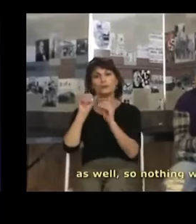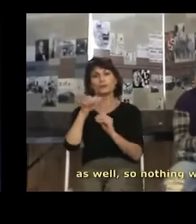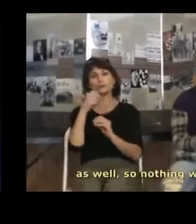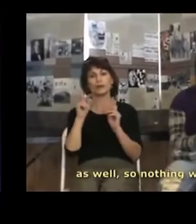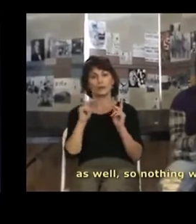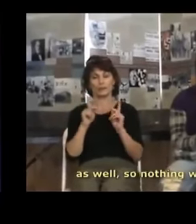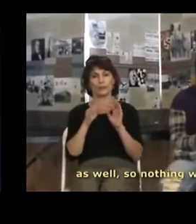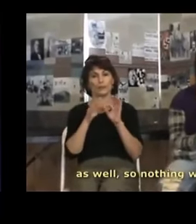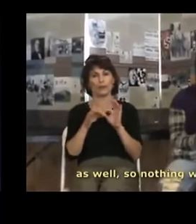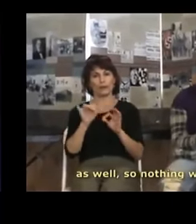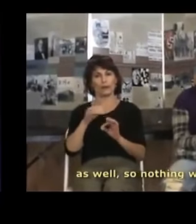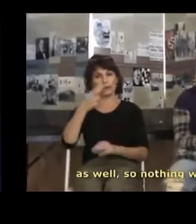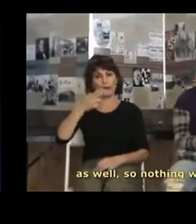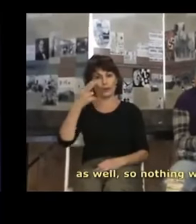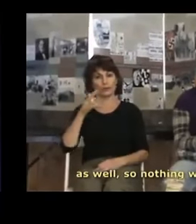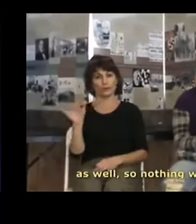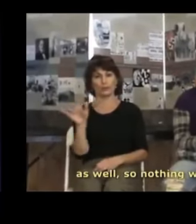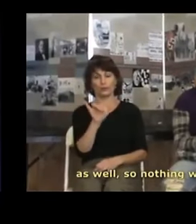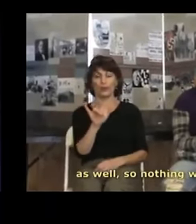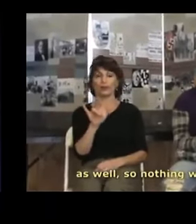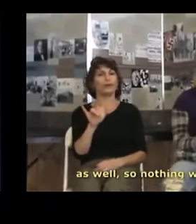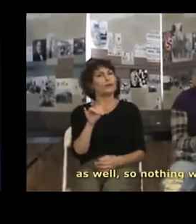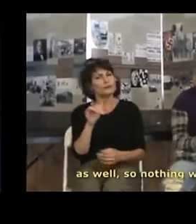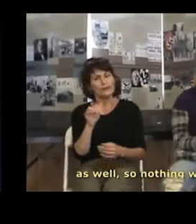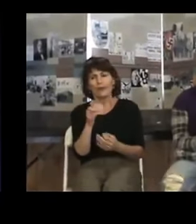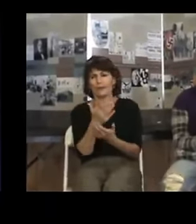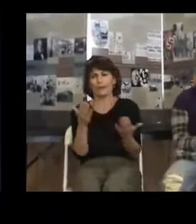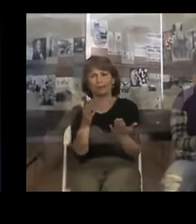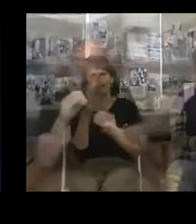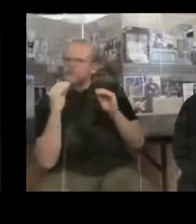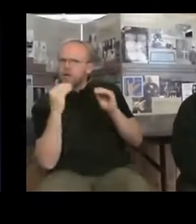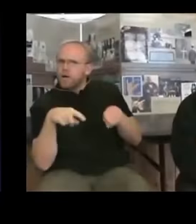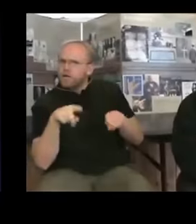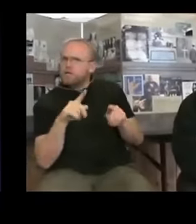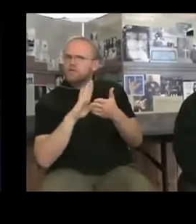history as well, so nothing will be left out.